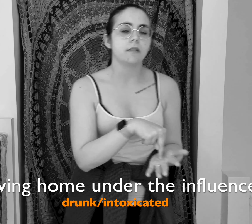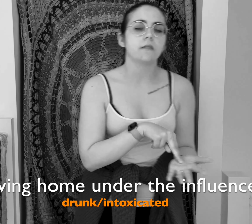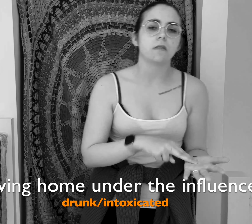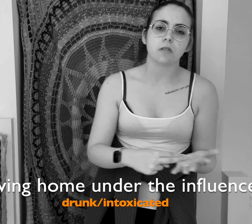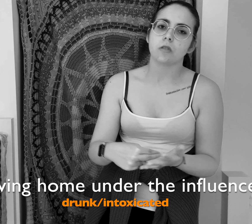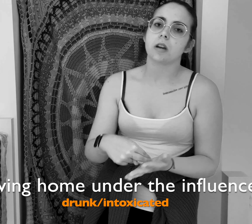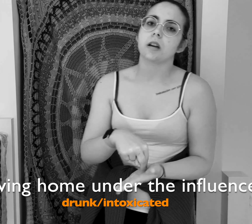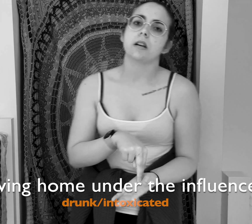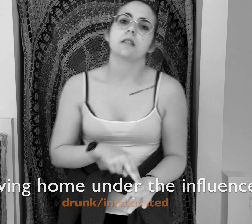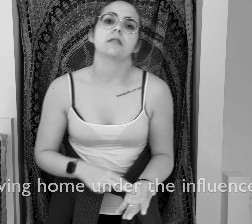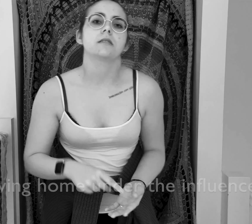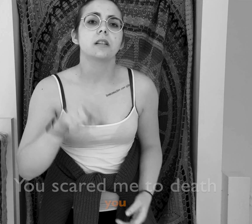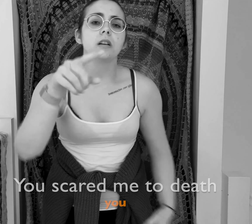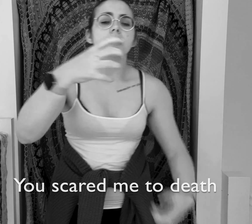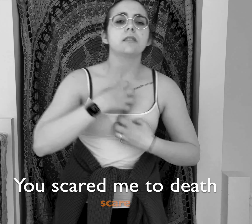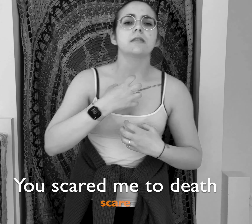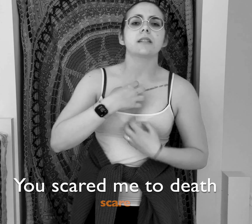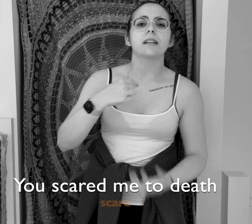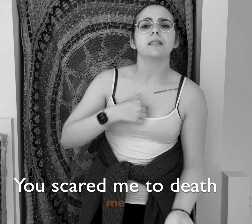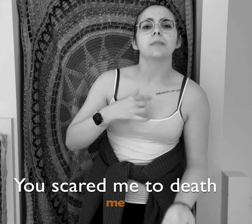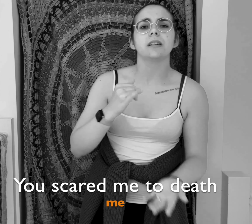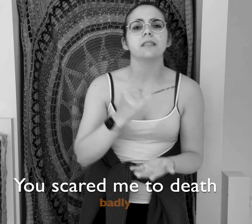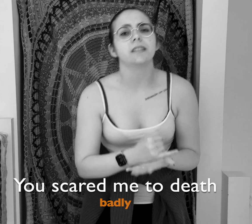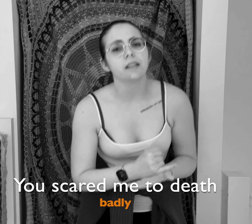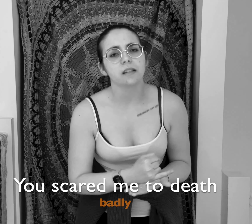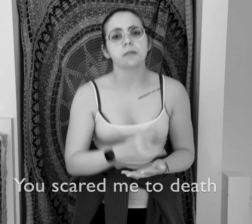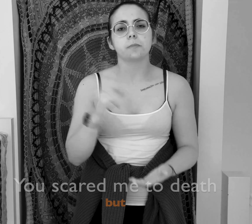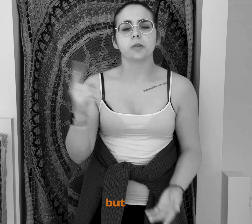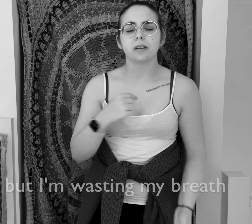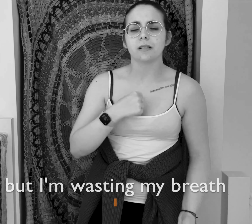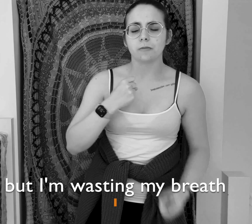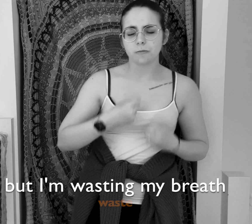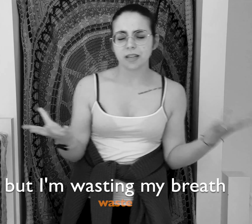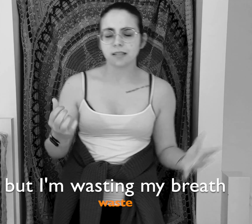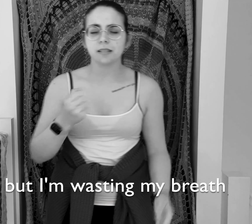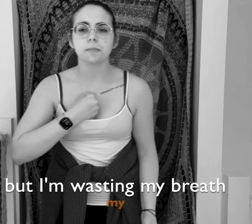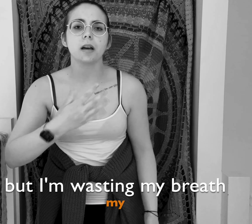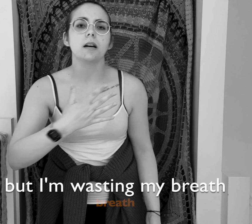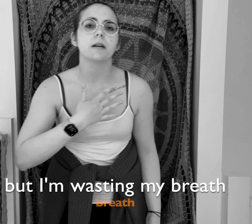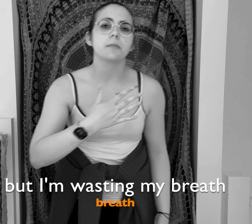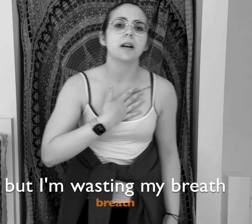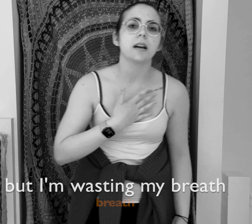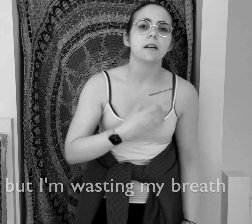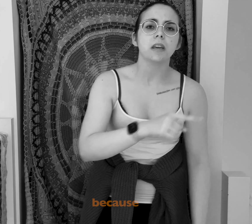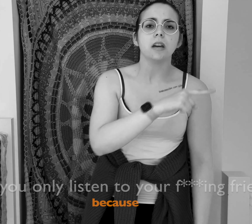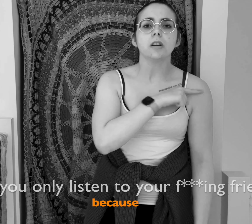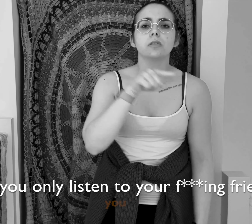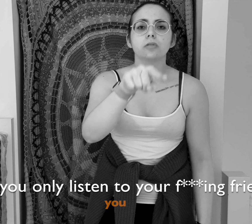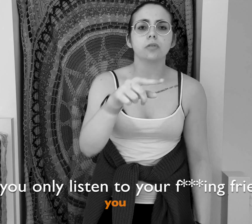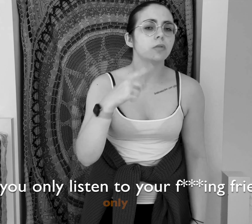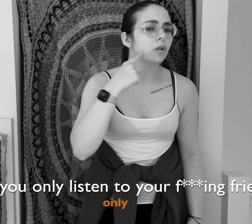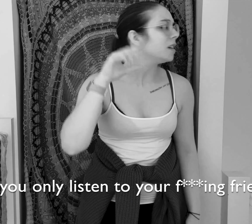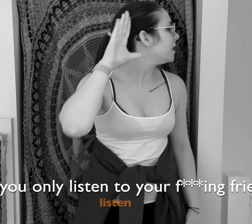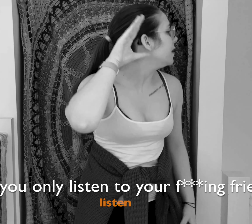influence You scared me to death But I'm wasting my breath Cause you only